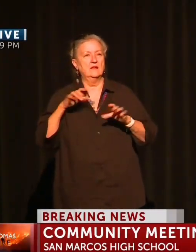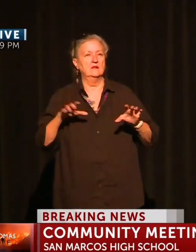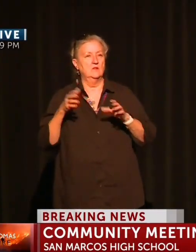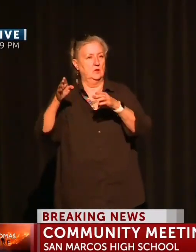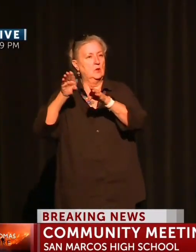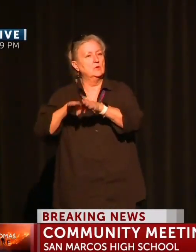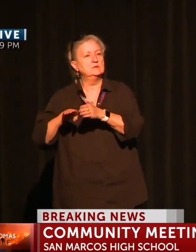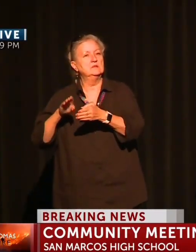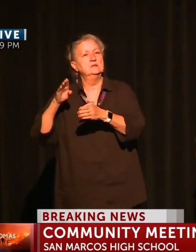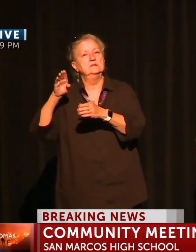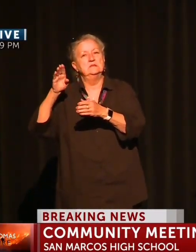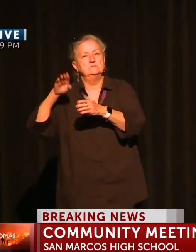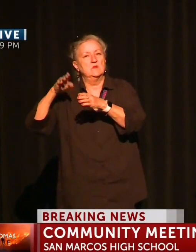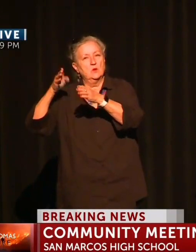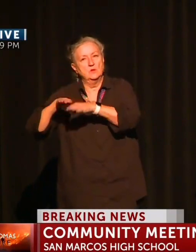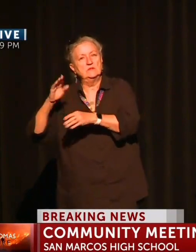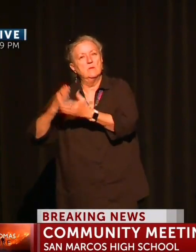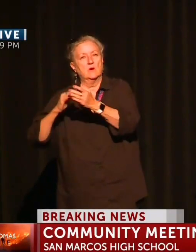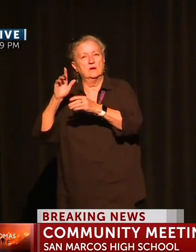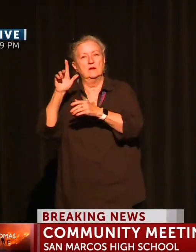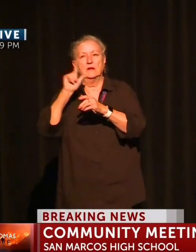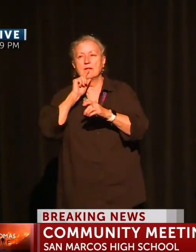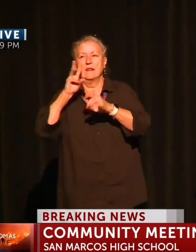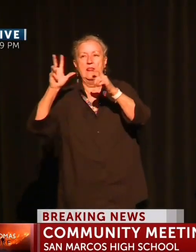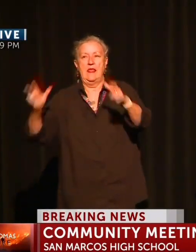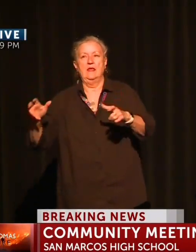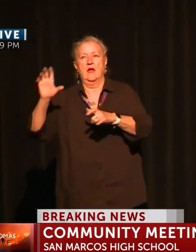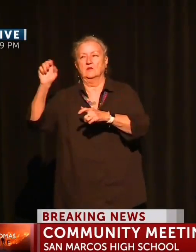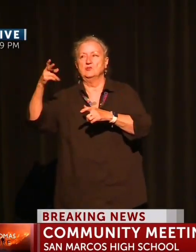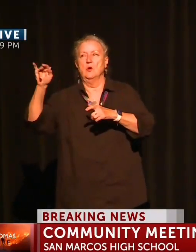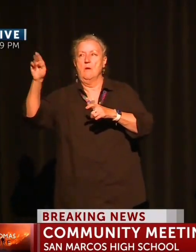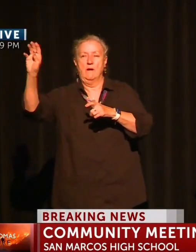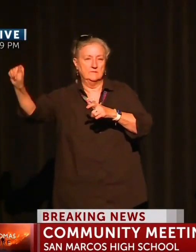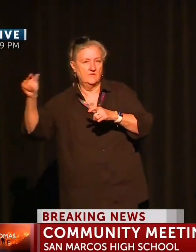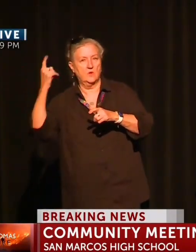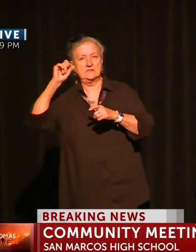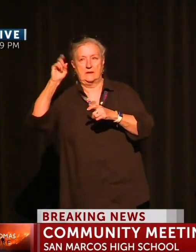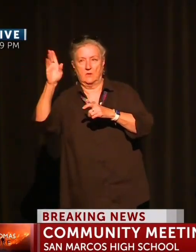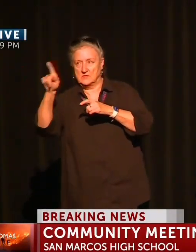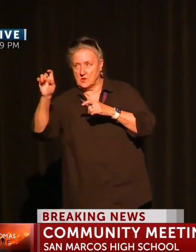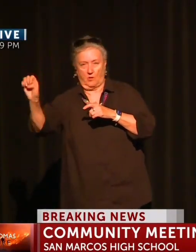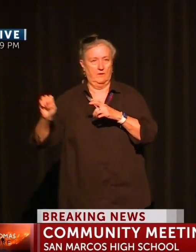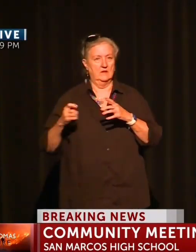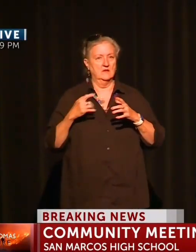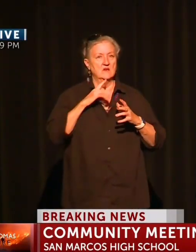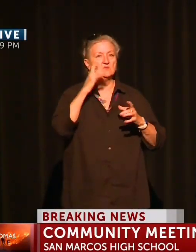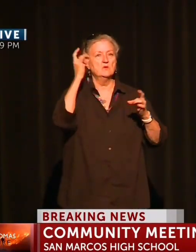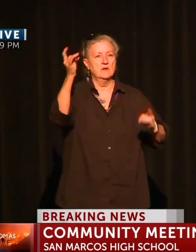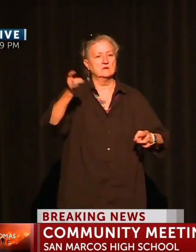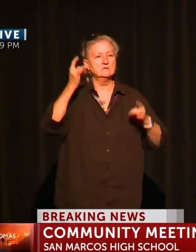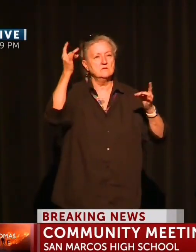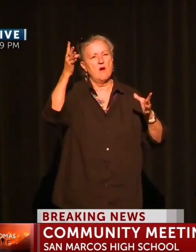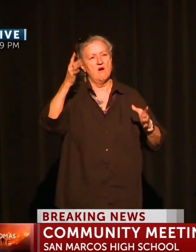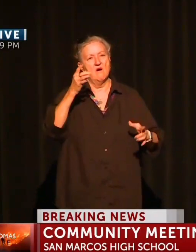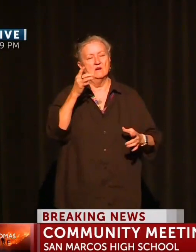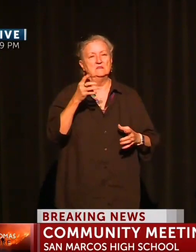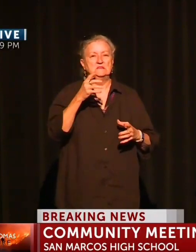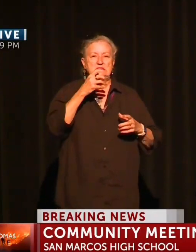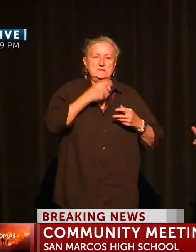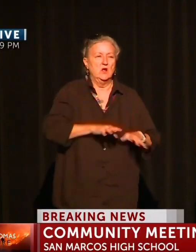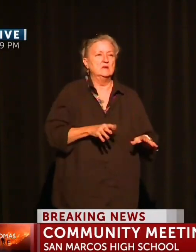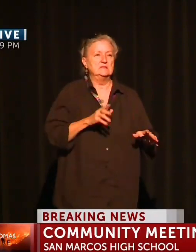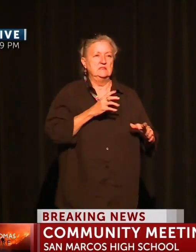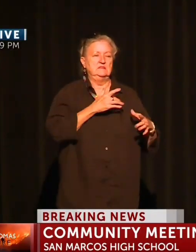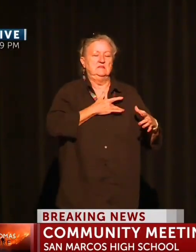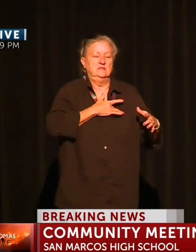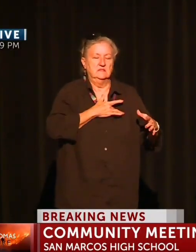in Lake Cachuma for the Santa Barbara zone. And well, it's a tremendous loss, and all of us carry